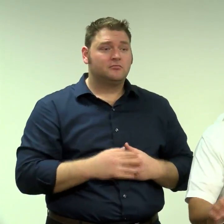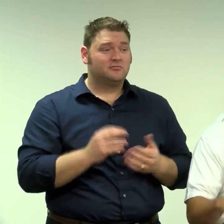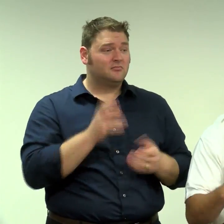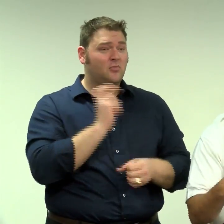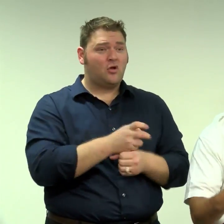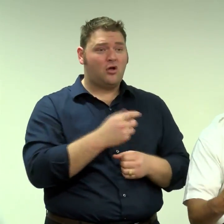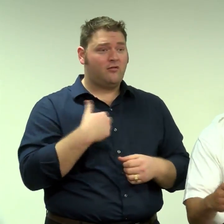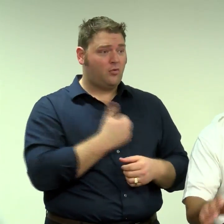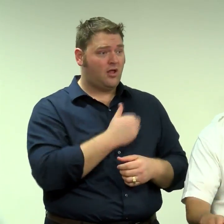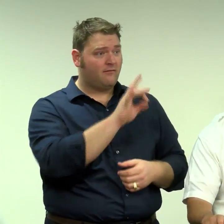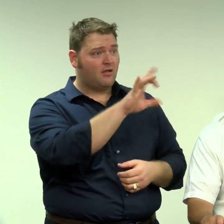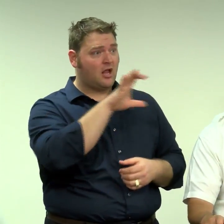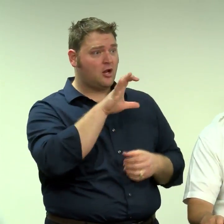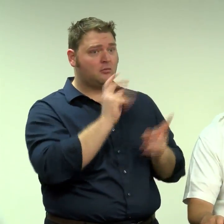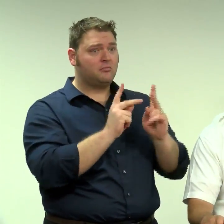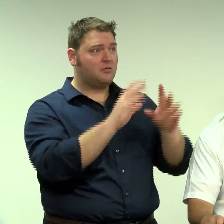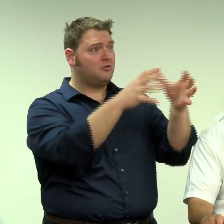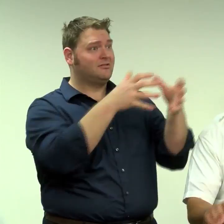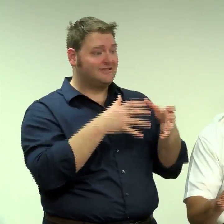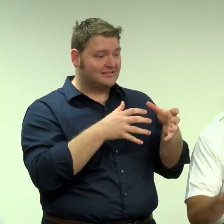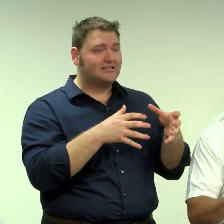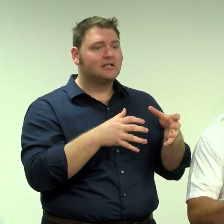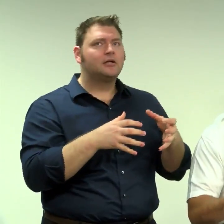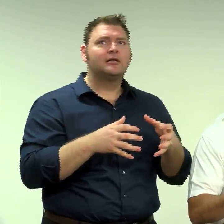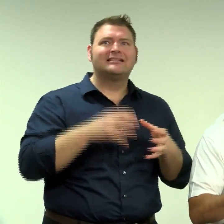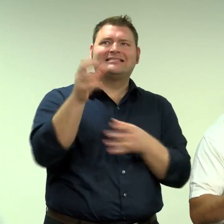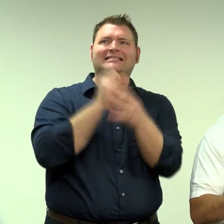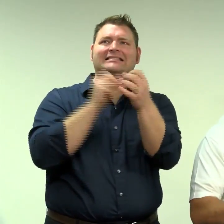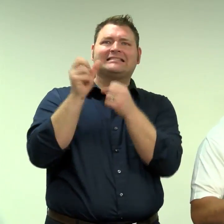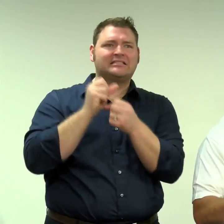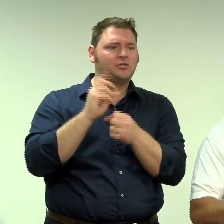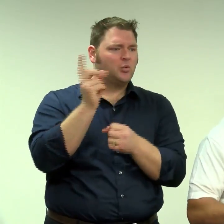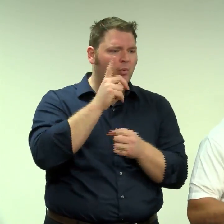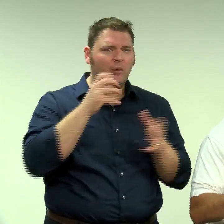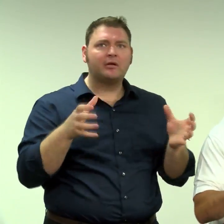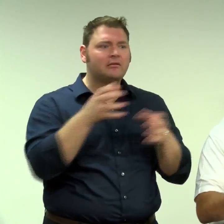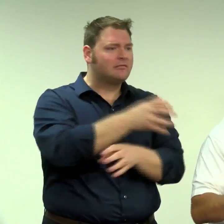individuals to replace the people that are on duty, because